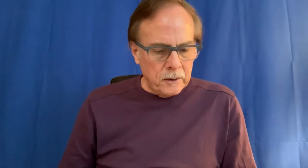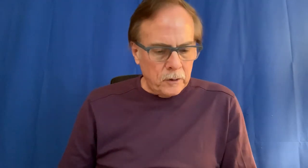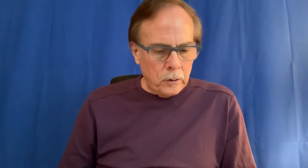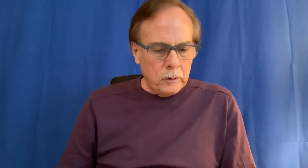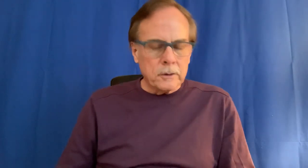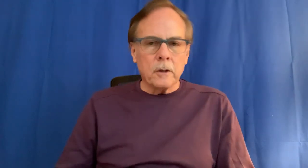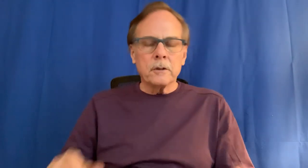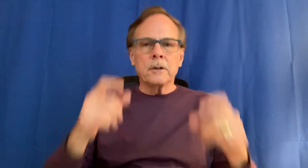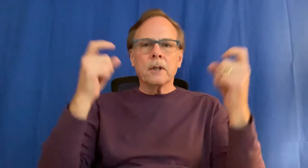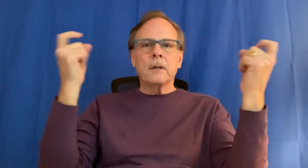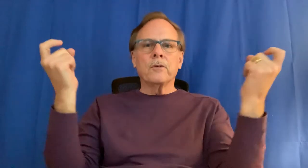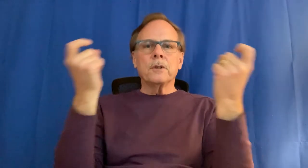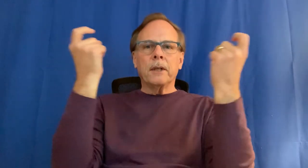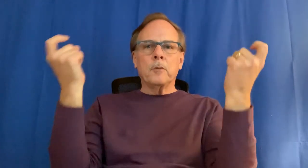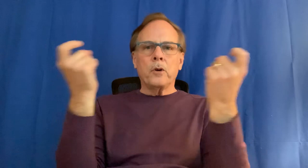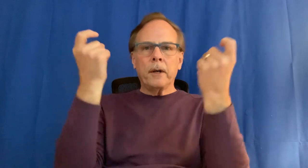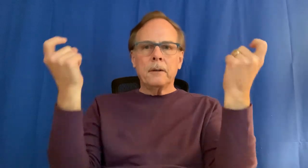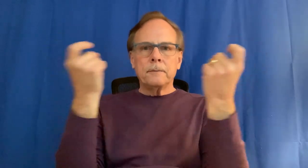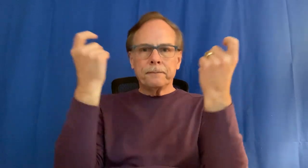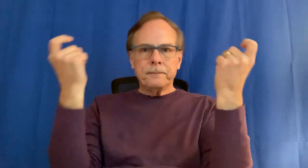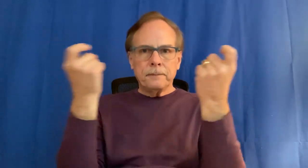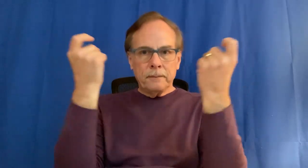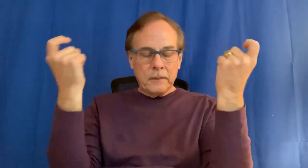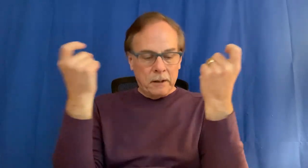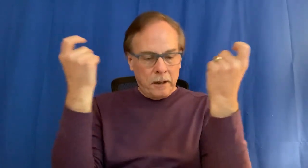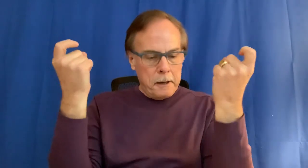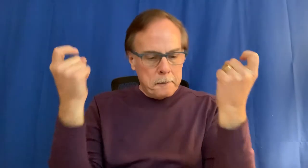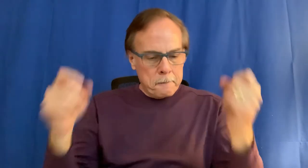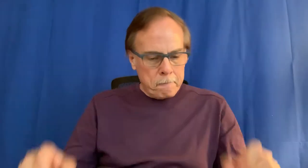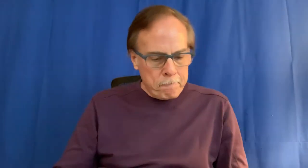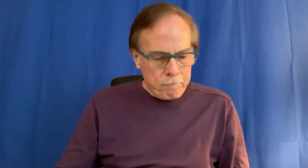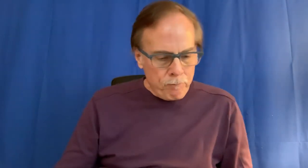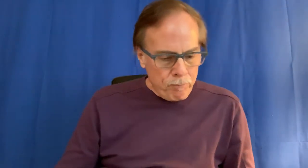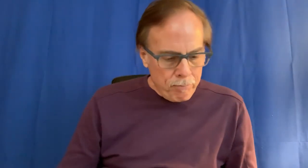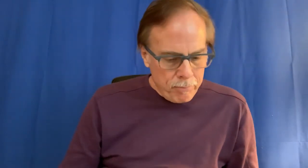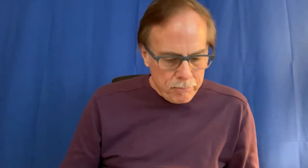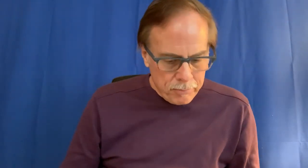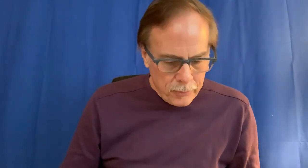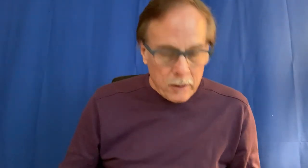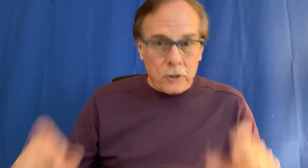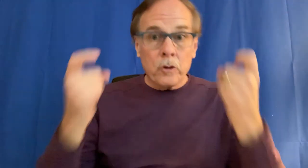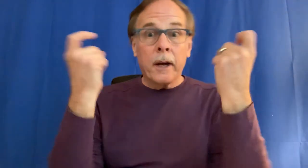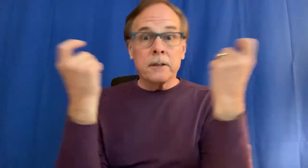Festival is also the sign for celebrate, like that. That's your X